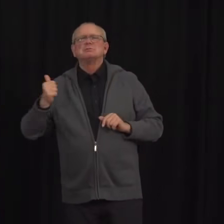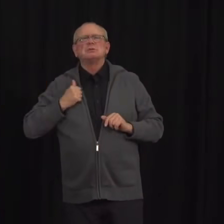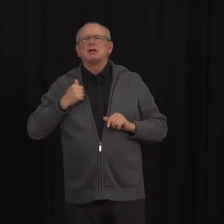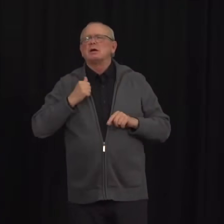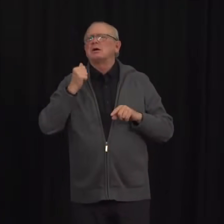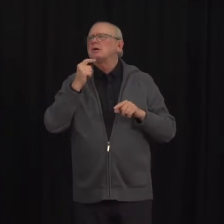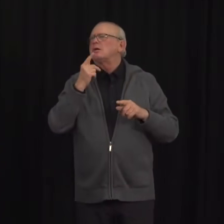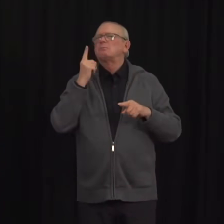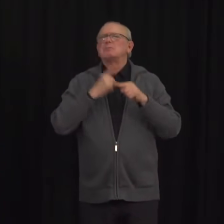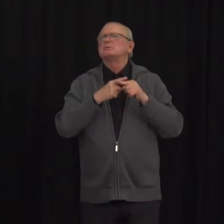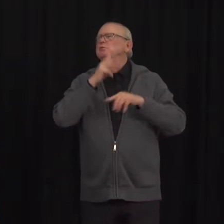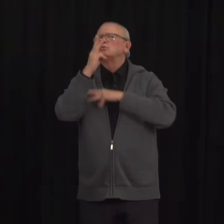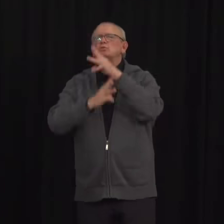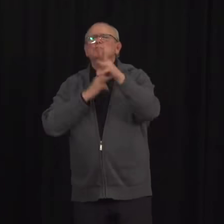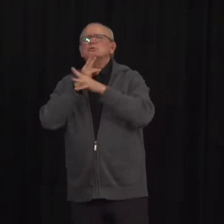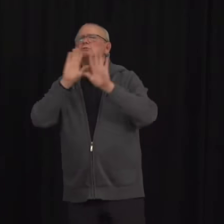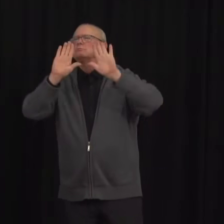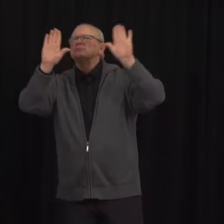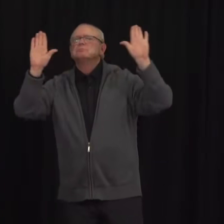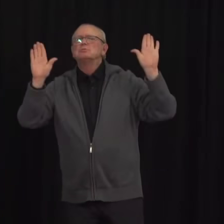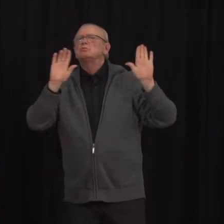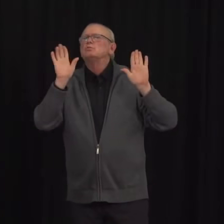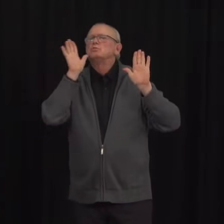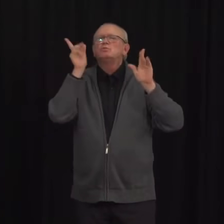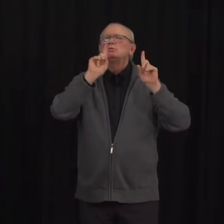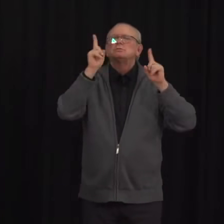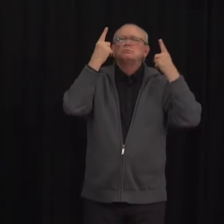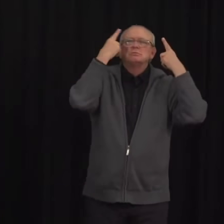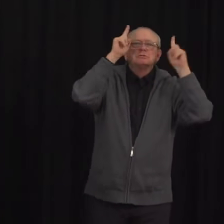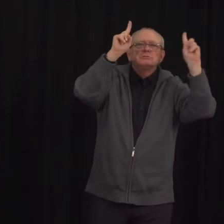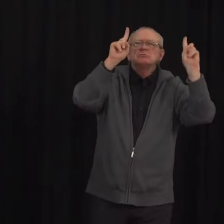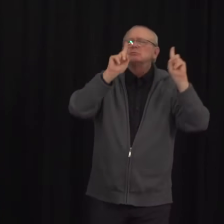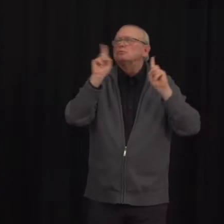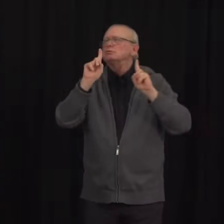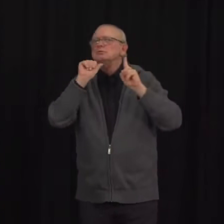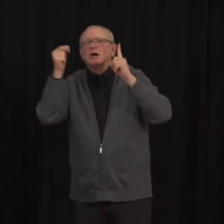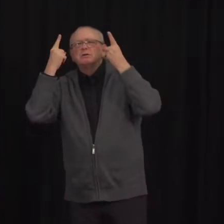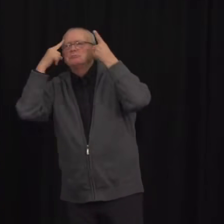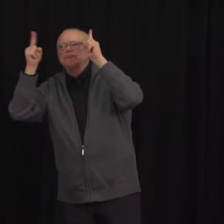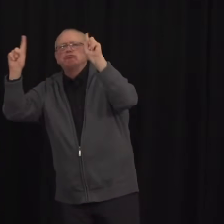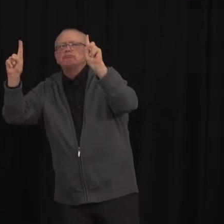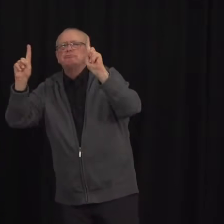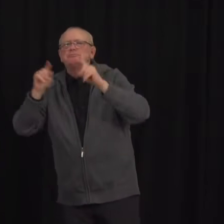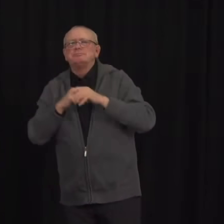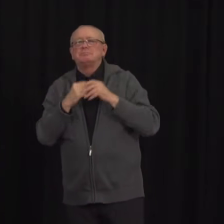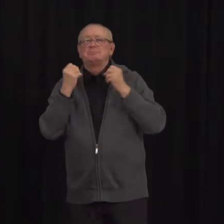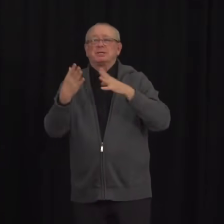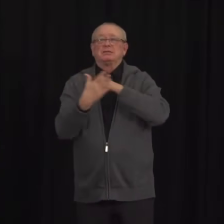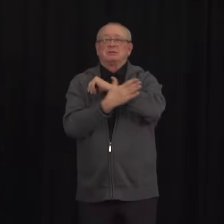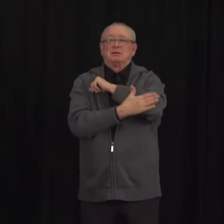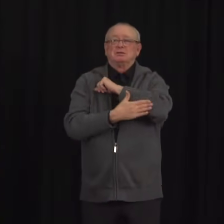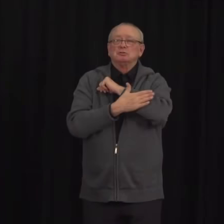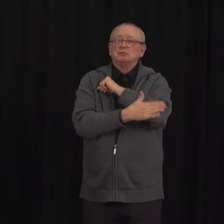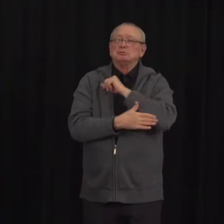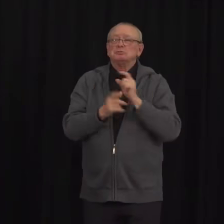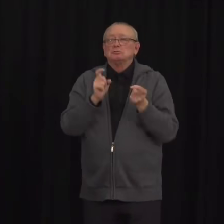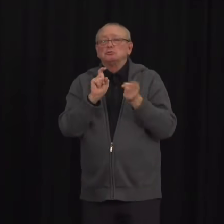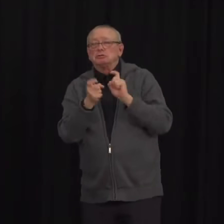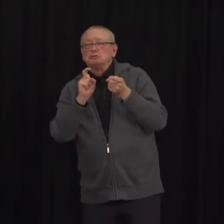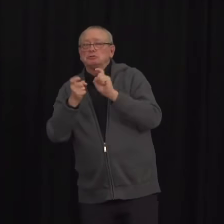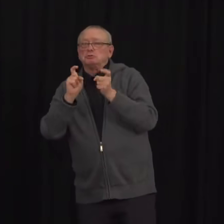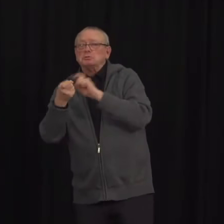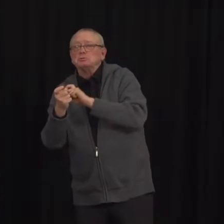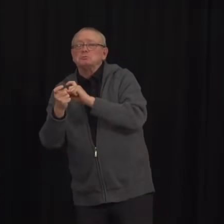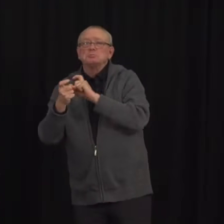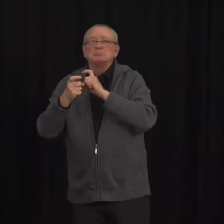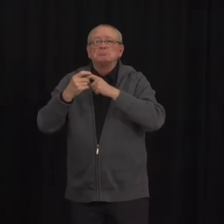that have been effective. And of course, many countries have taken slightly different approaches and ended up